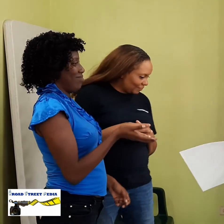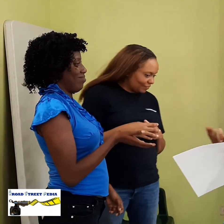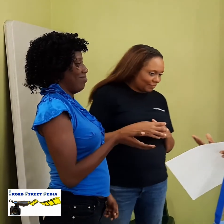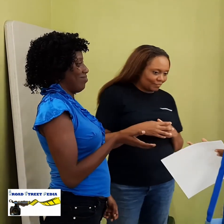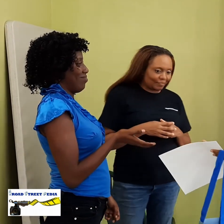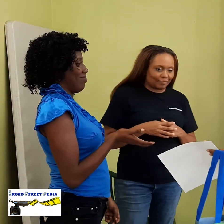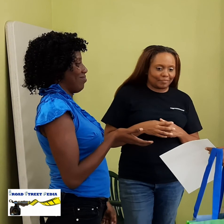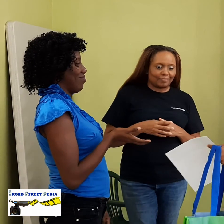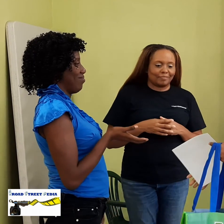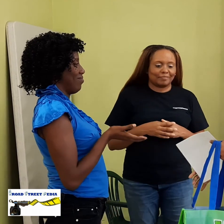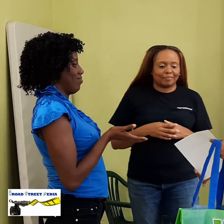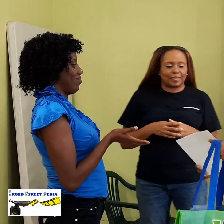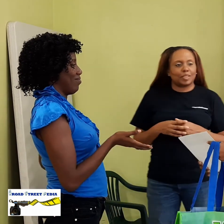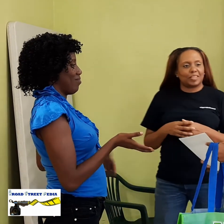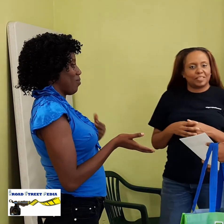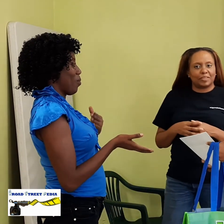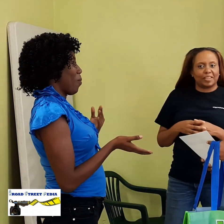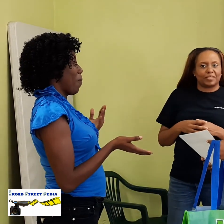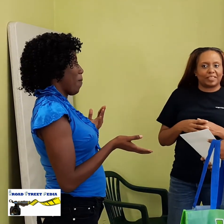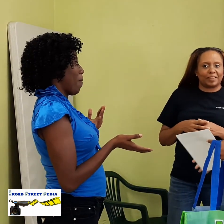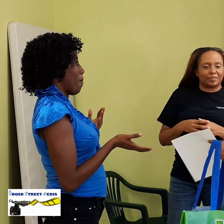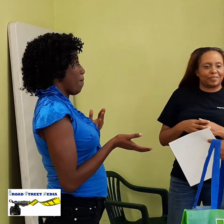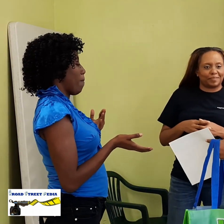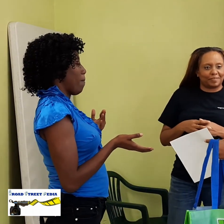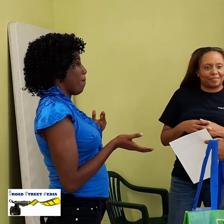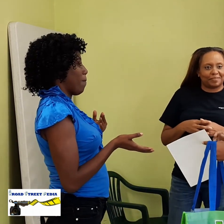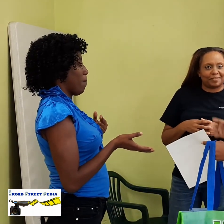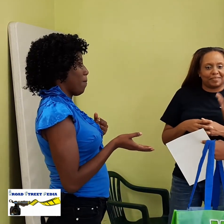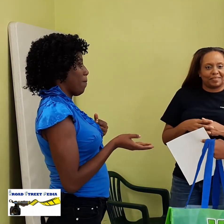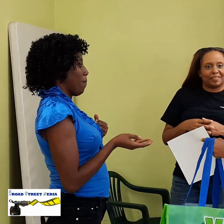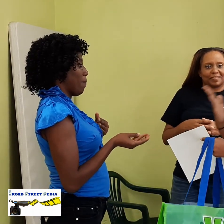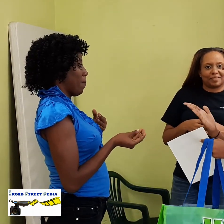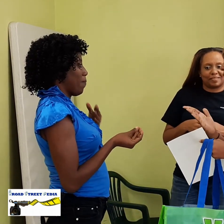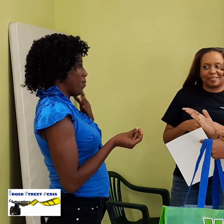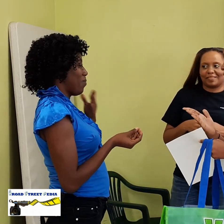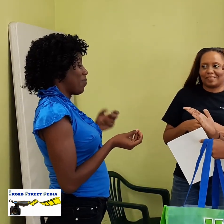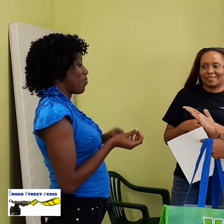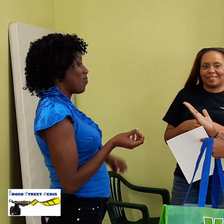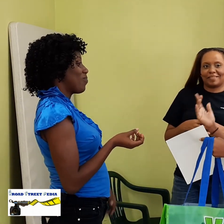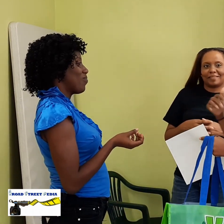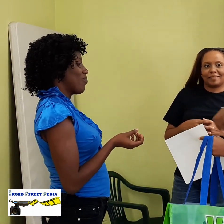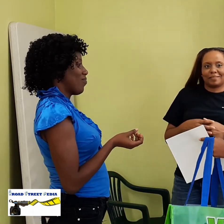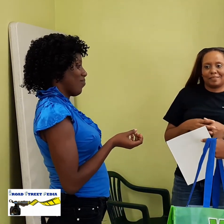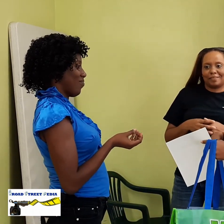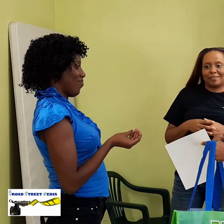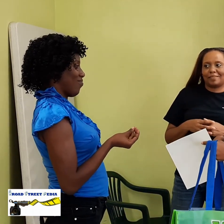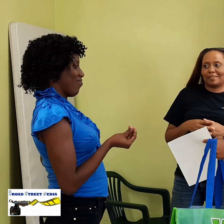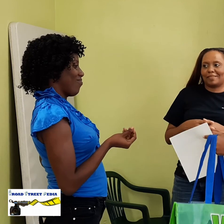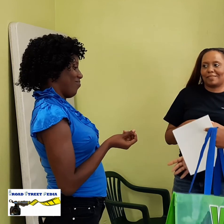I want to say thank you. You can do that yourself. Yes, thank you.